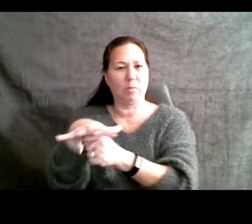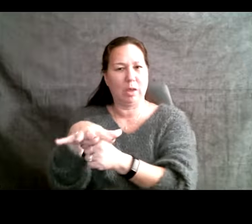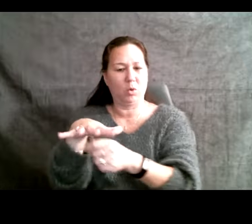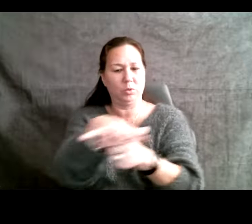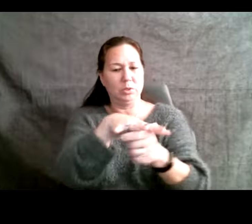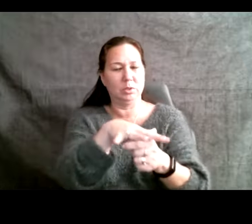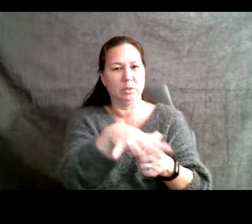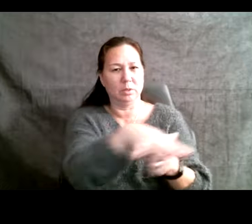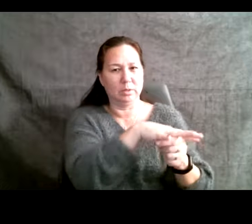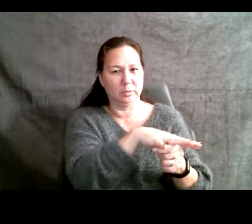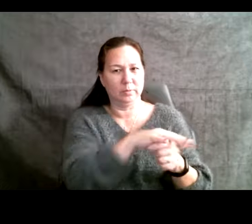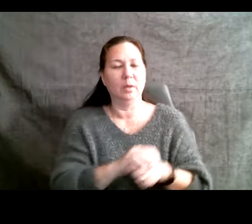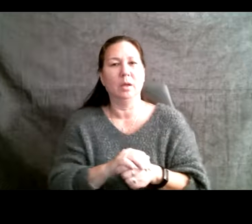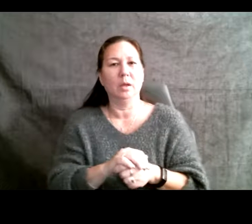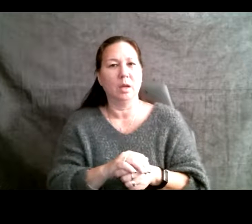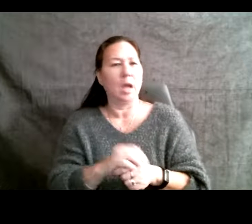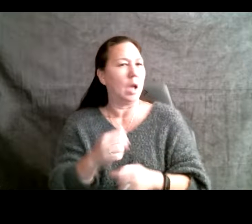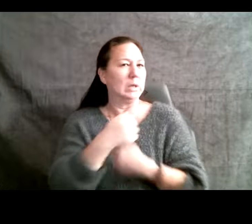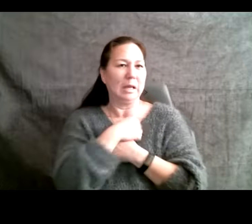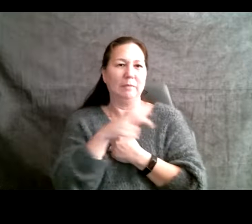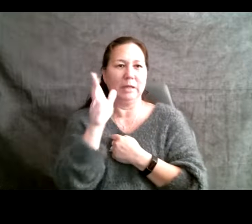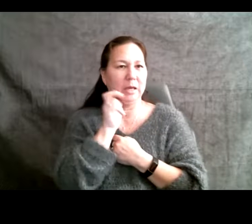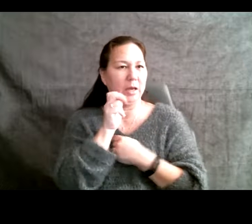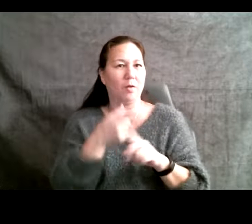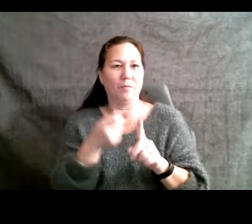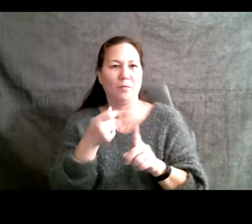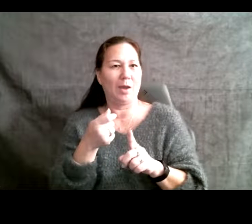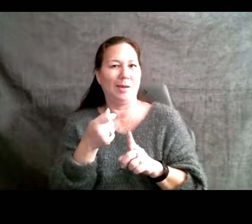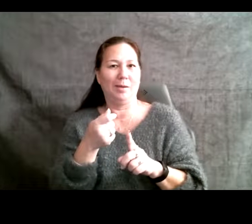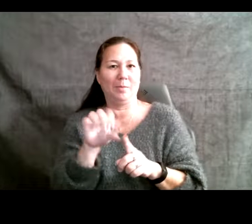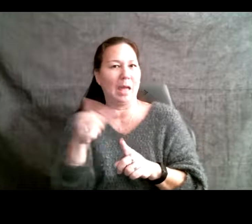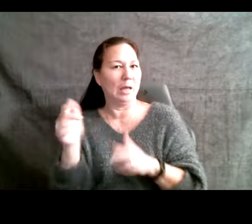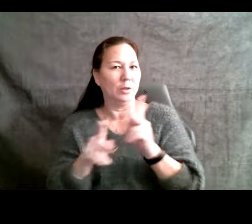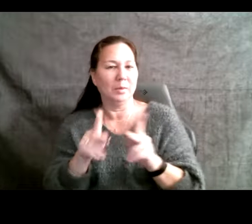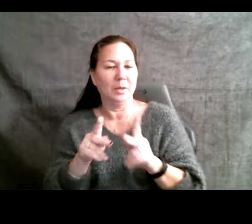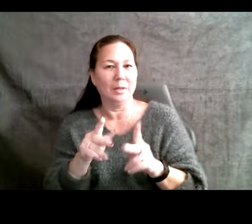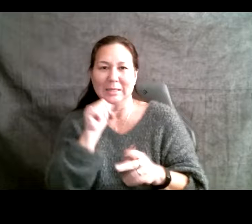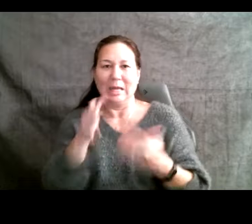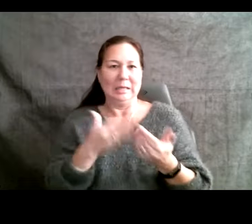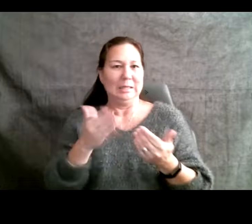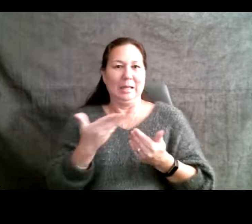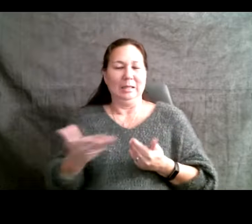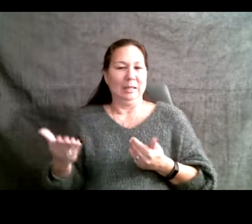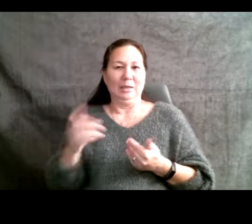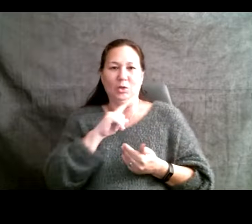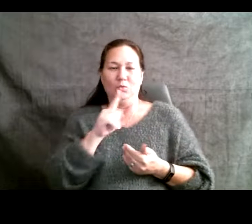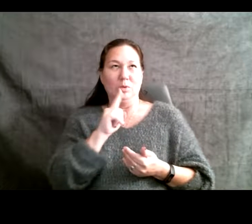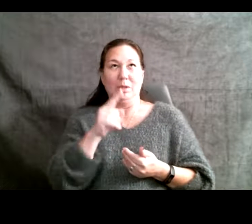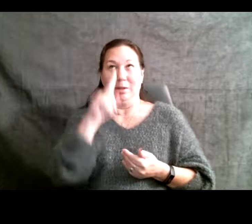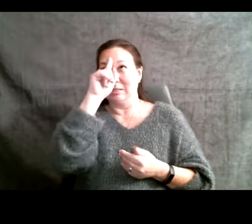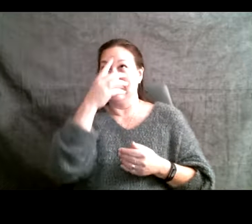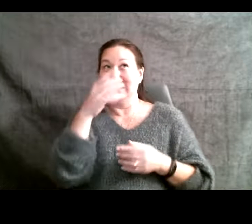I would love to hear from anybody else, because this is not easy stuff to, you know, eke out of a brain.